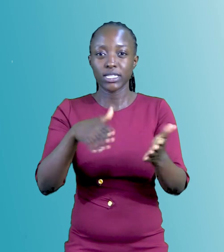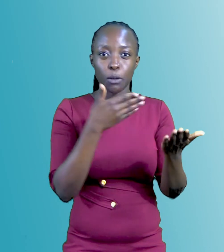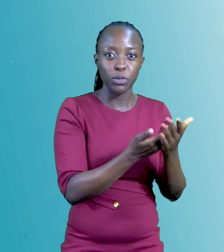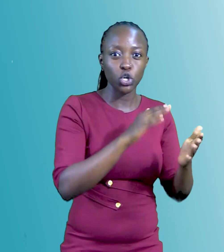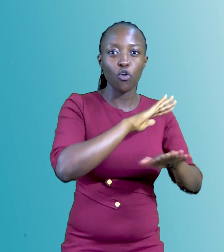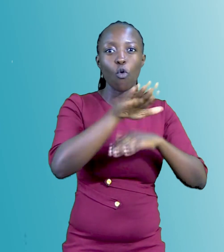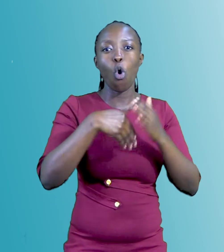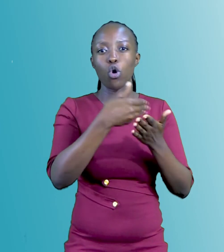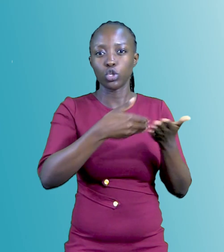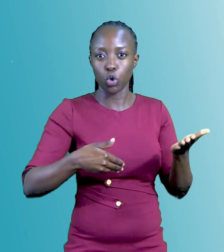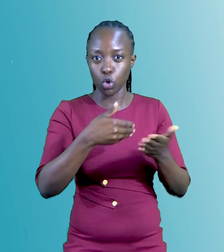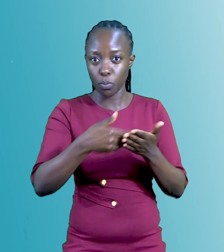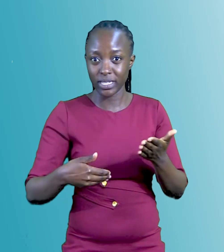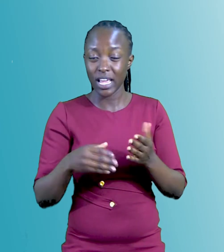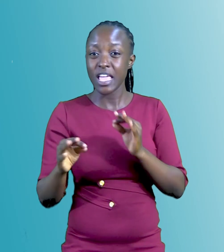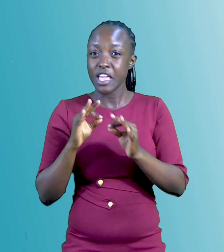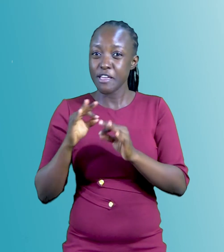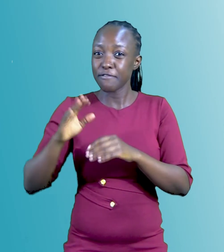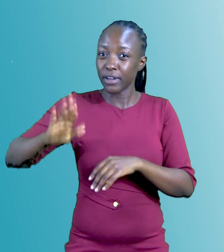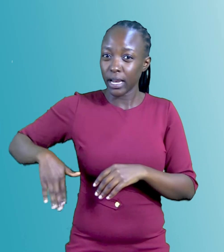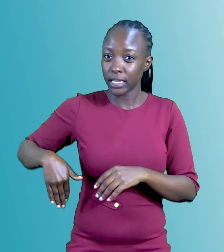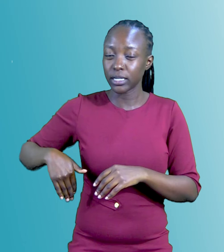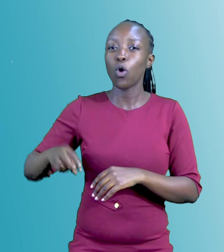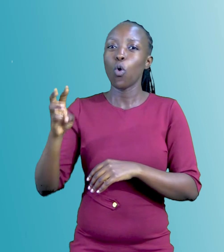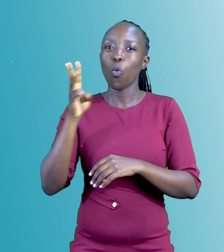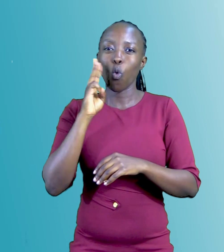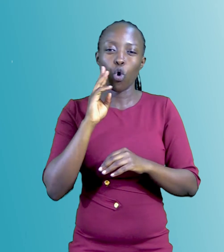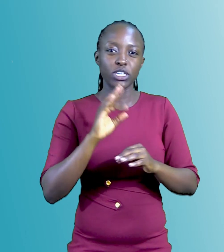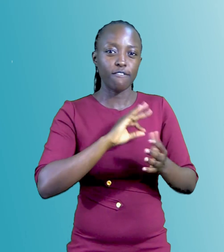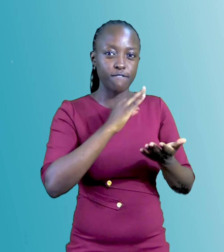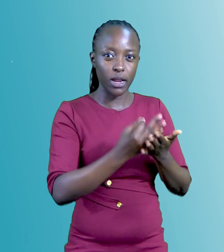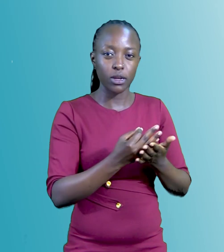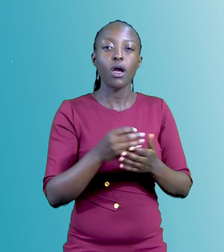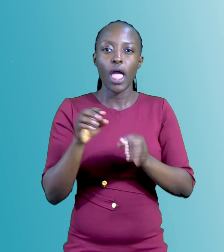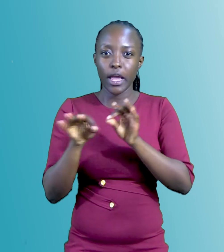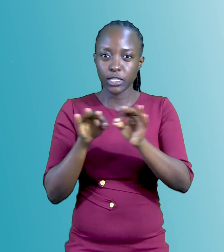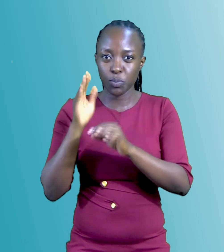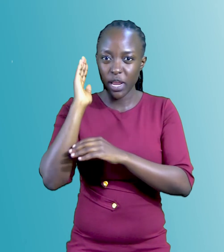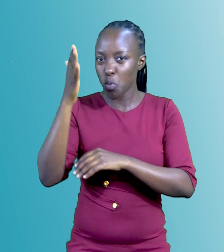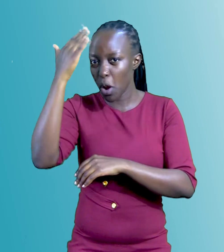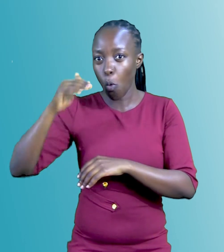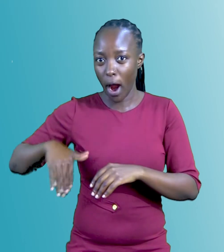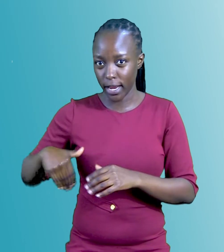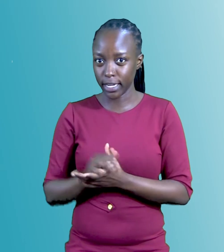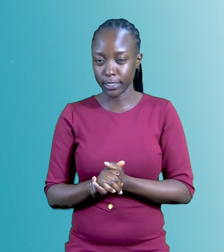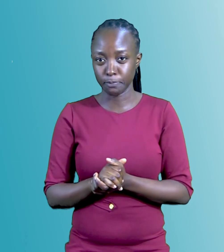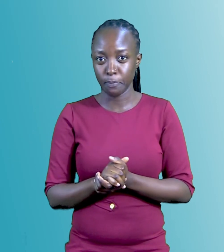delays, WaterFund will explain the cause and advise on way forward. 8. For the service rendered on communicating the decisions